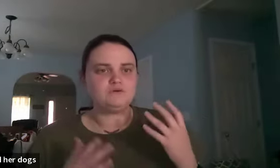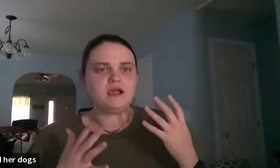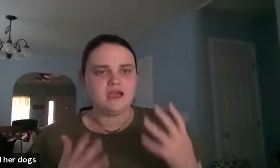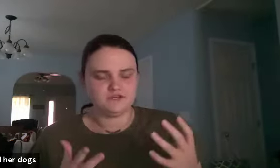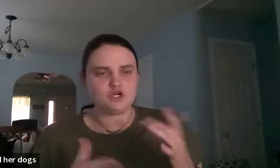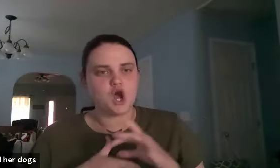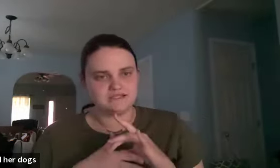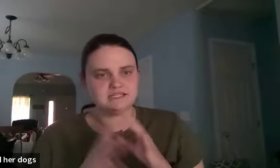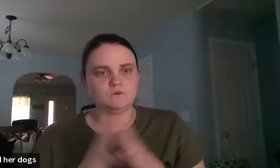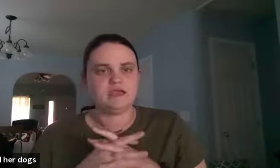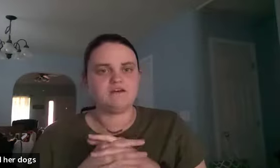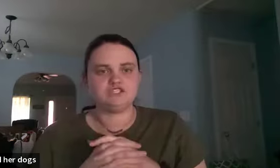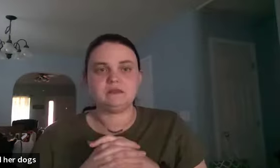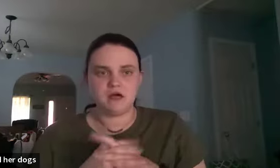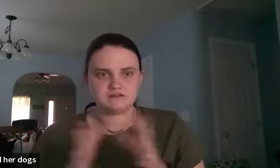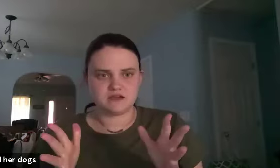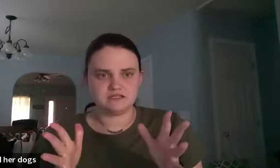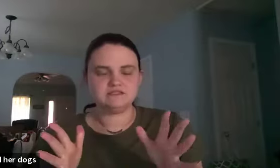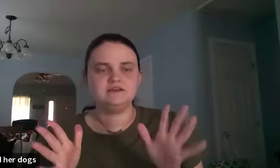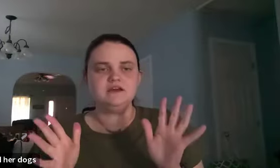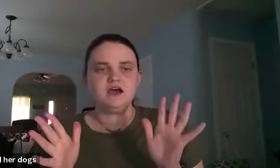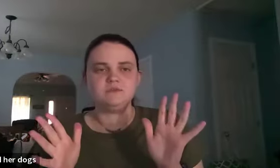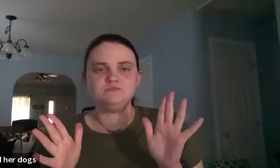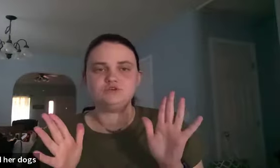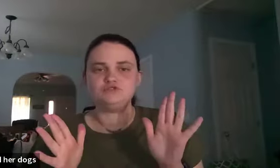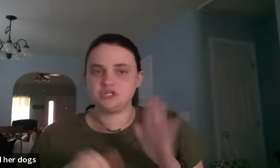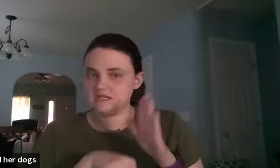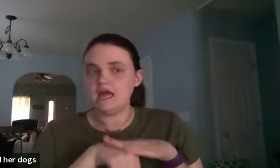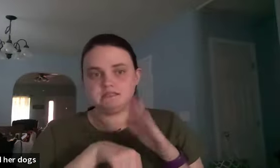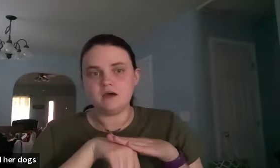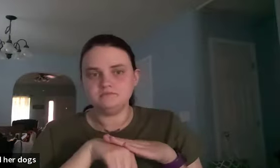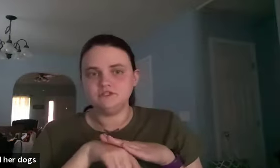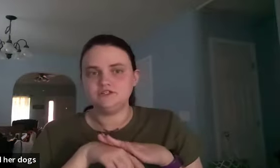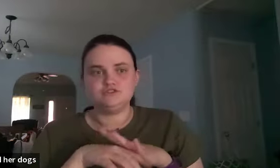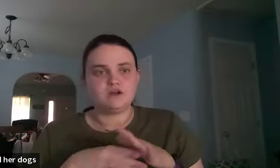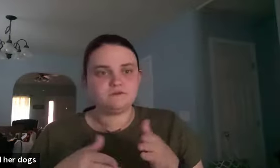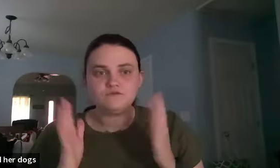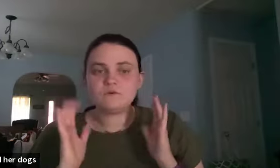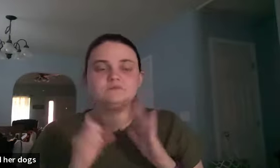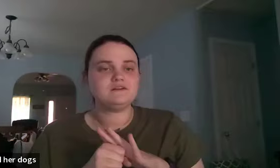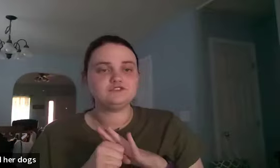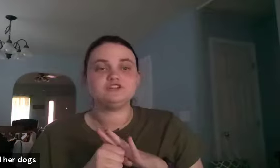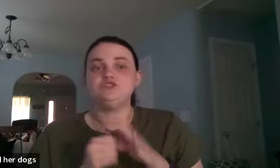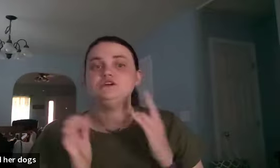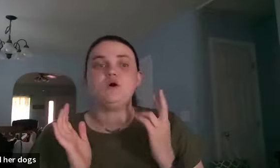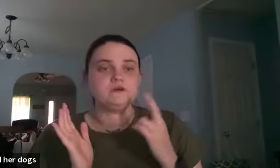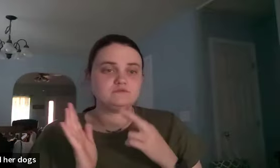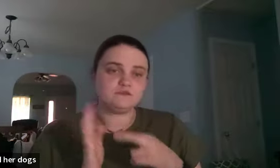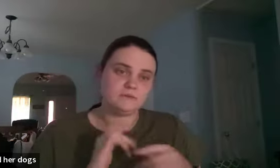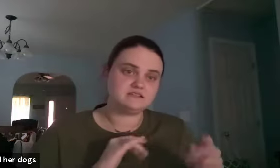our heavier content where we have just a lot of signs. So just a heads up. Do not feel overwhelmed. Do not feel stressed. You can always refer back to